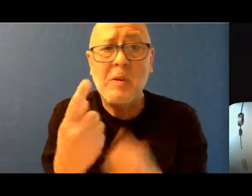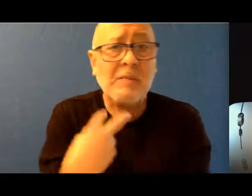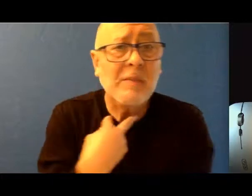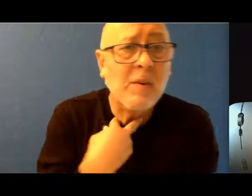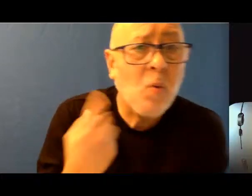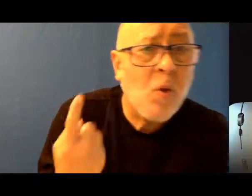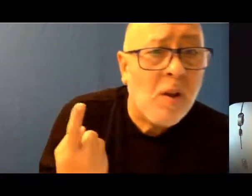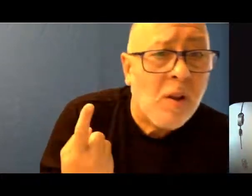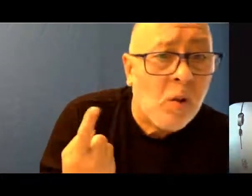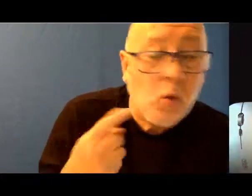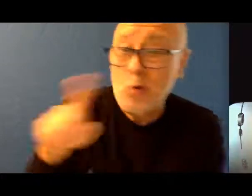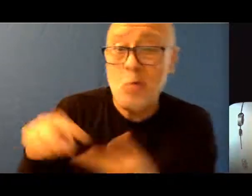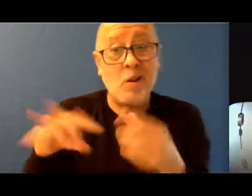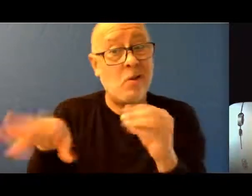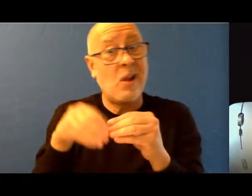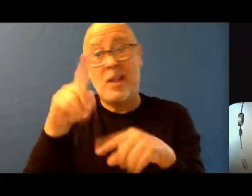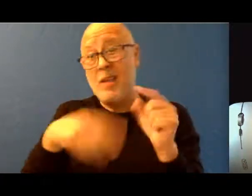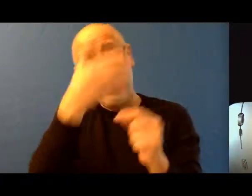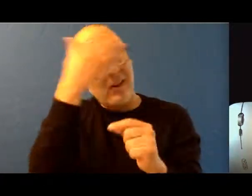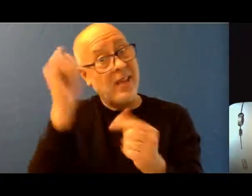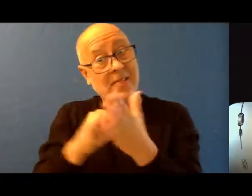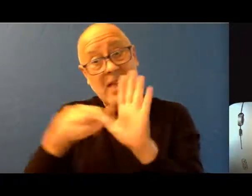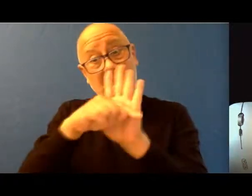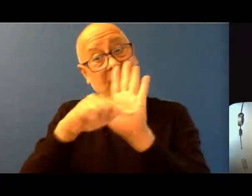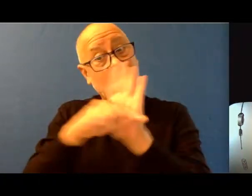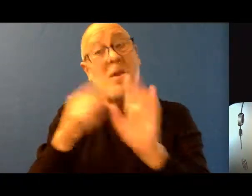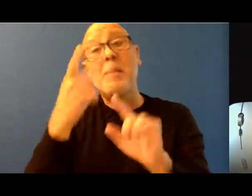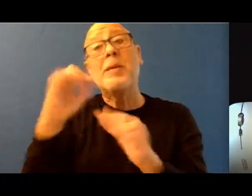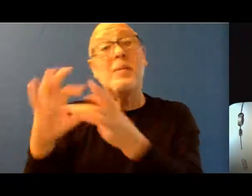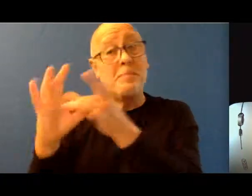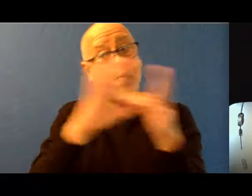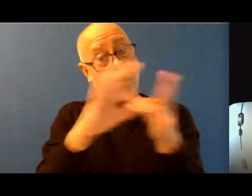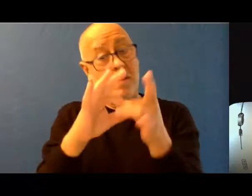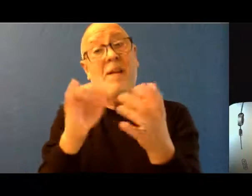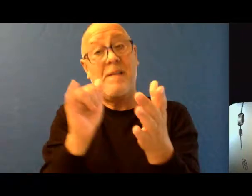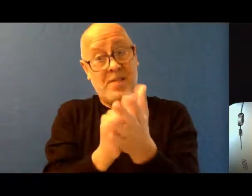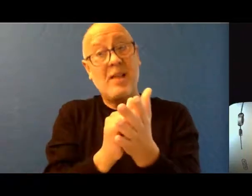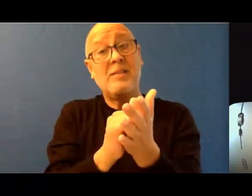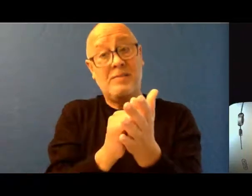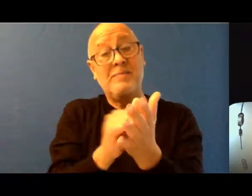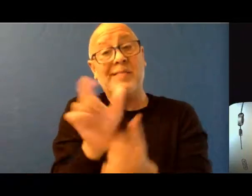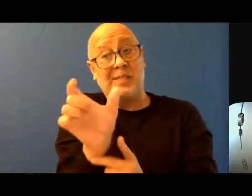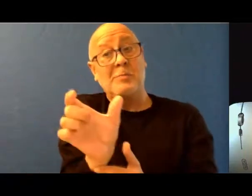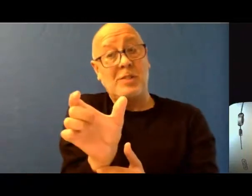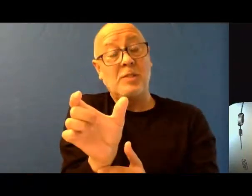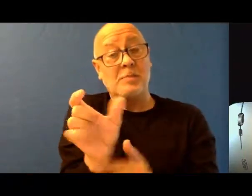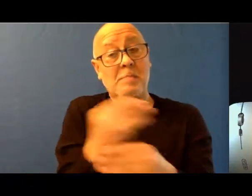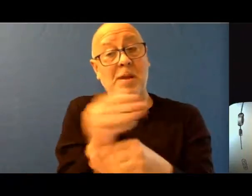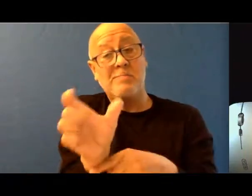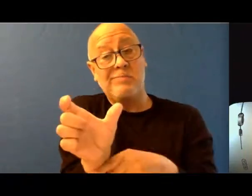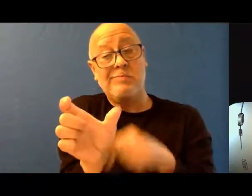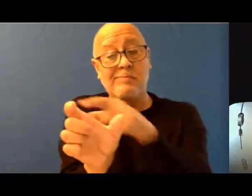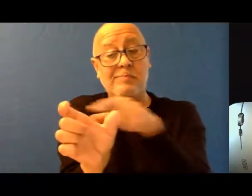So when I write my answer, I can't forget it because it's still part of the expression. So I have 12m,